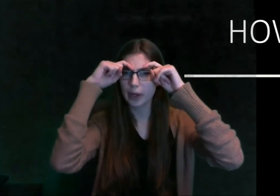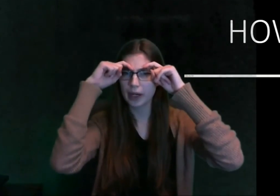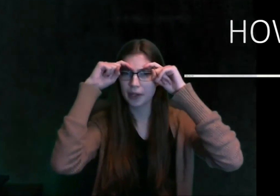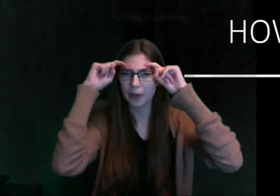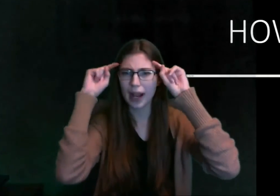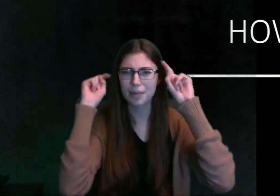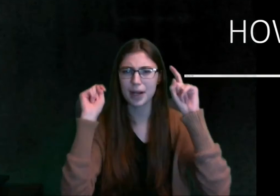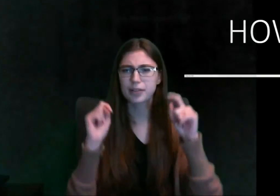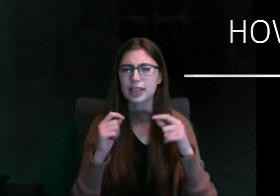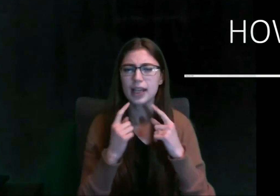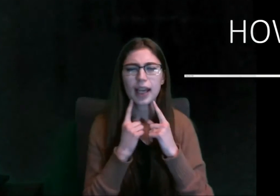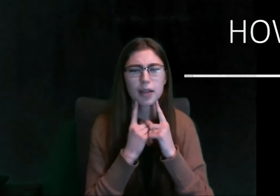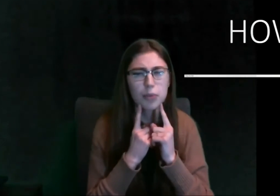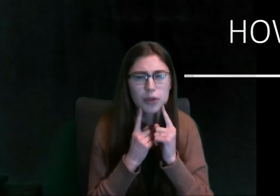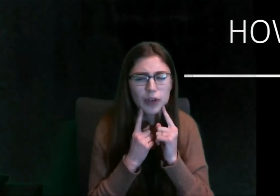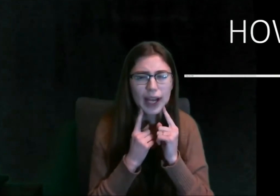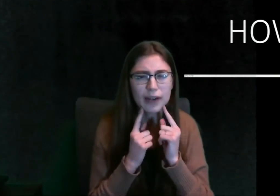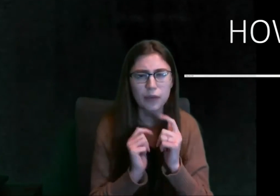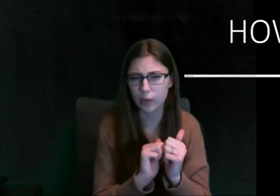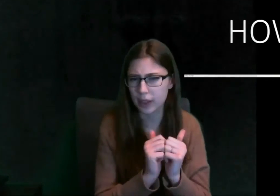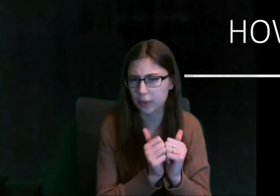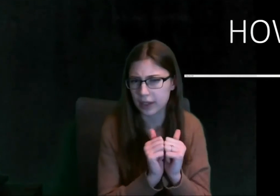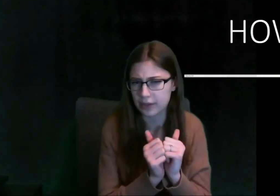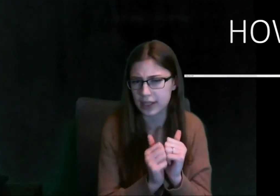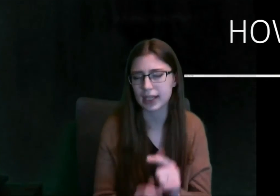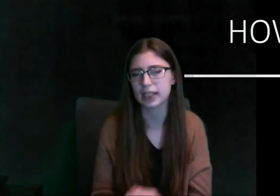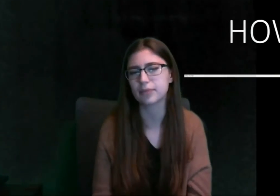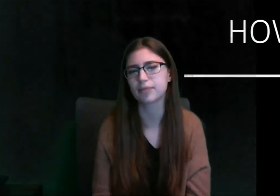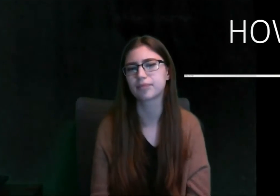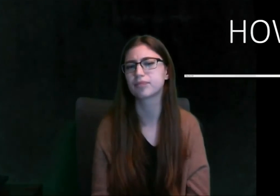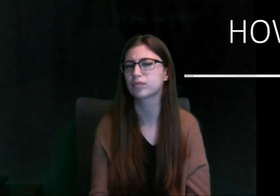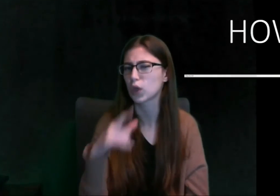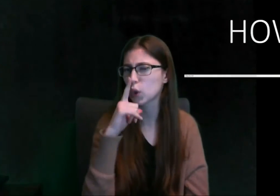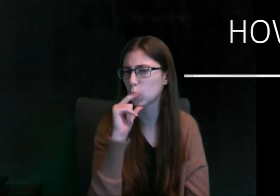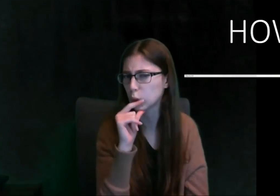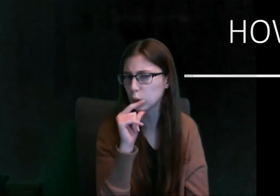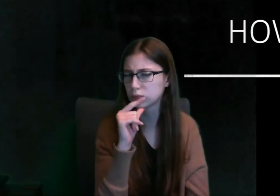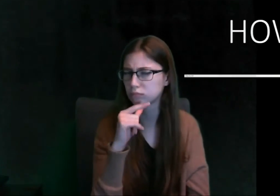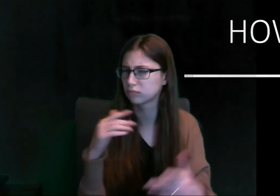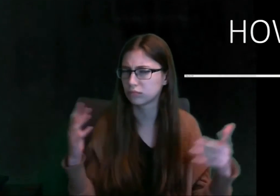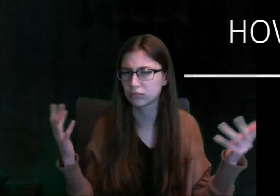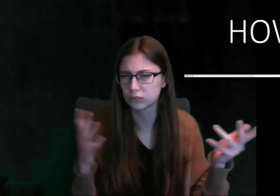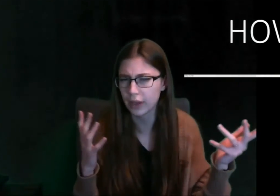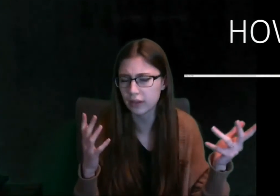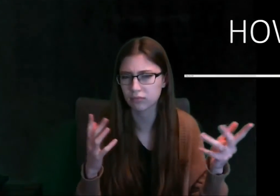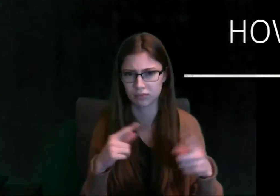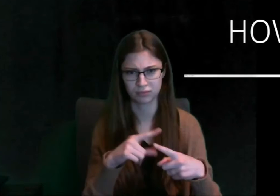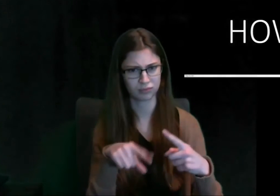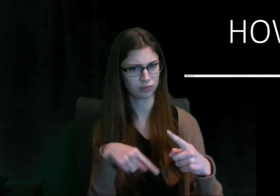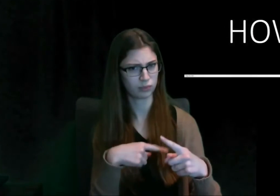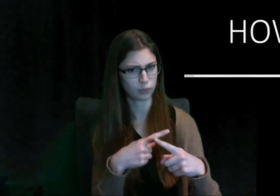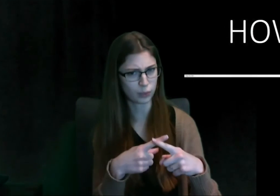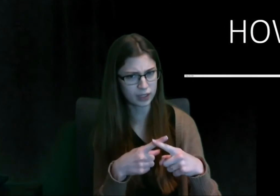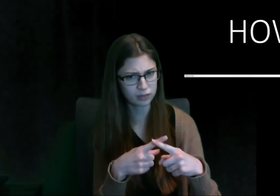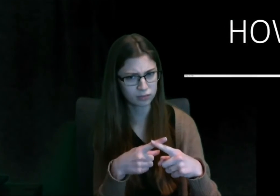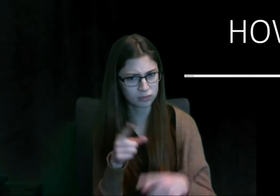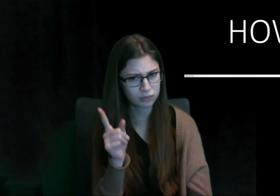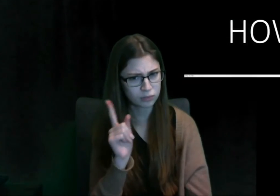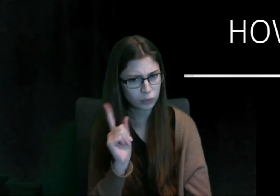your eyebrows and move your head forward while you sign it. Who? What? When?